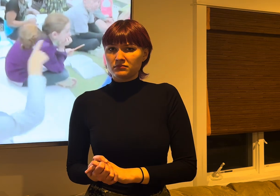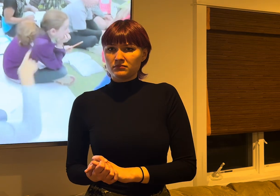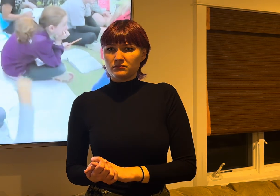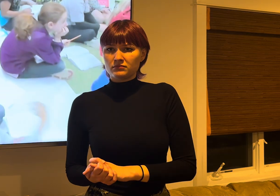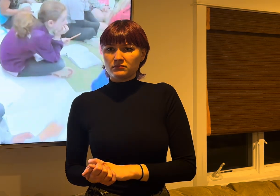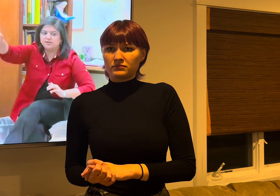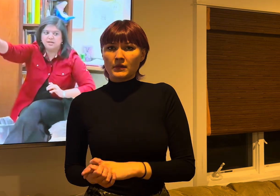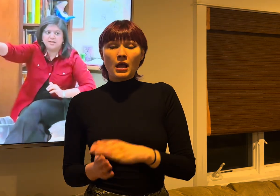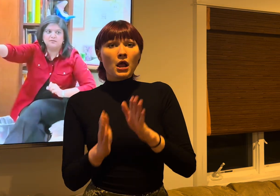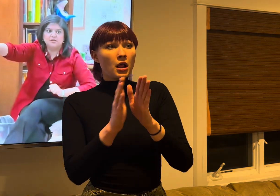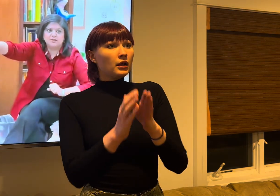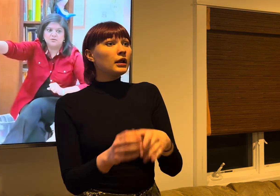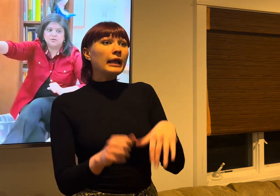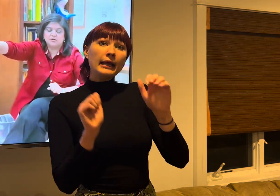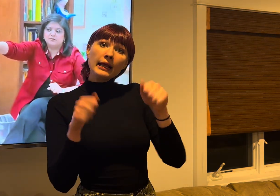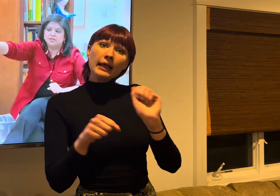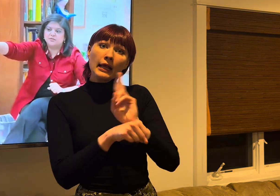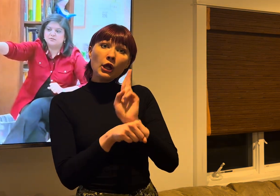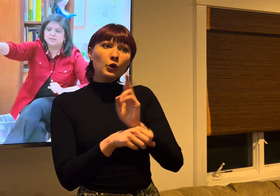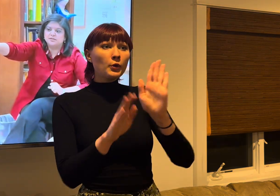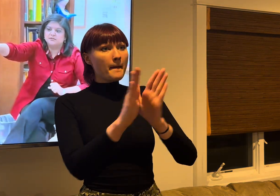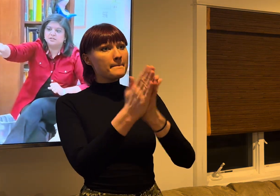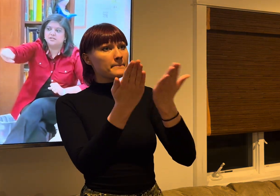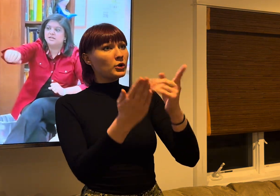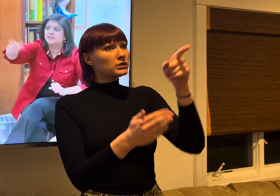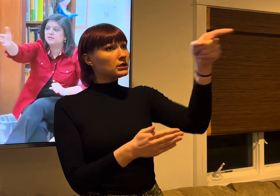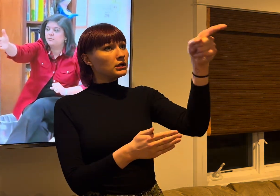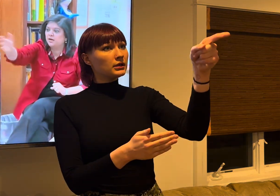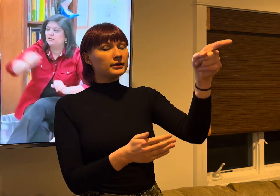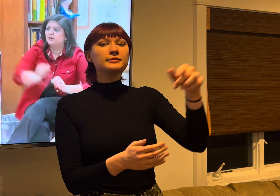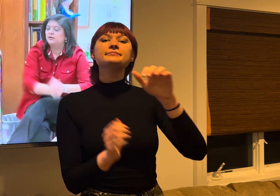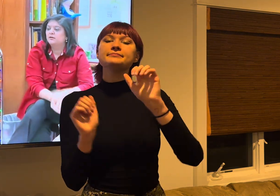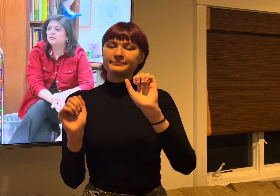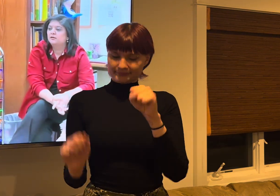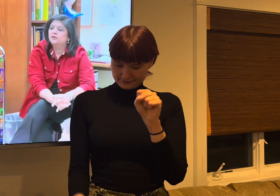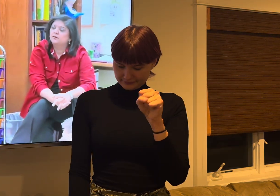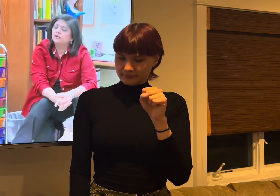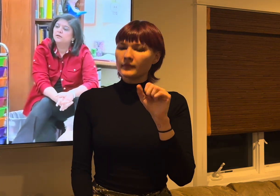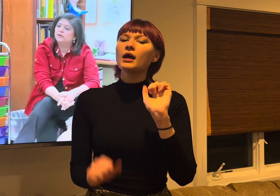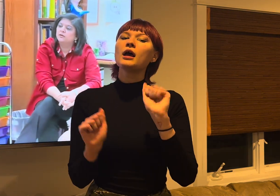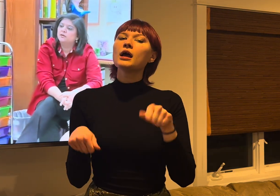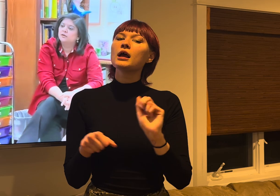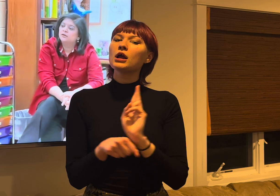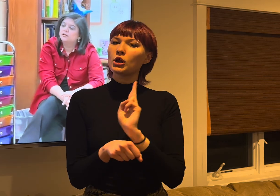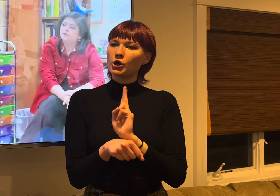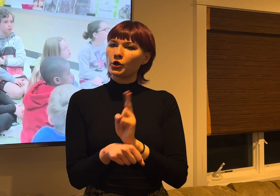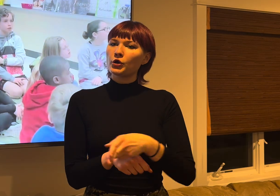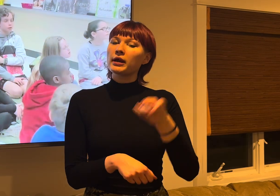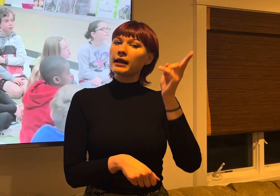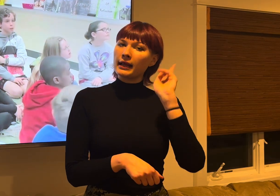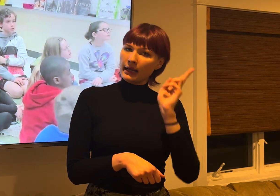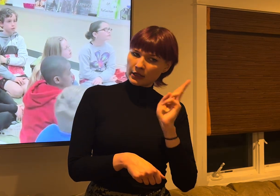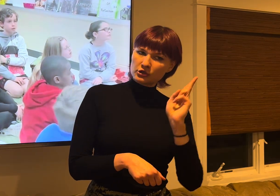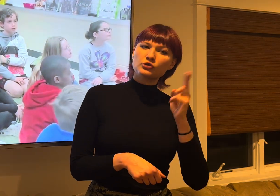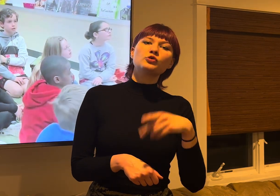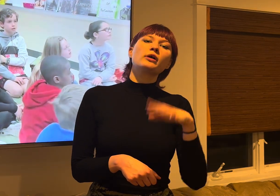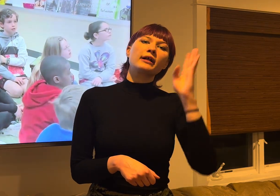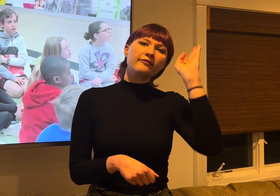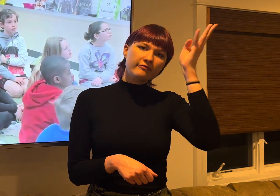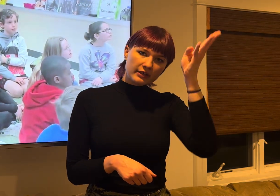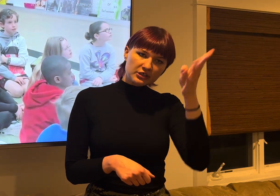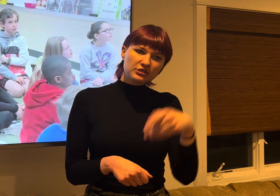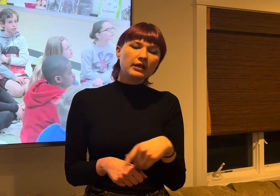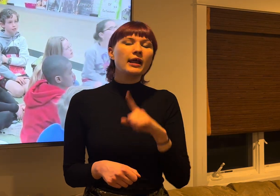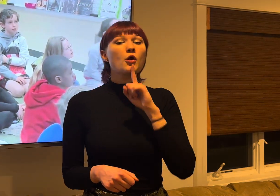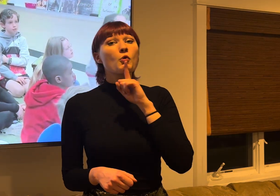up there. Okay, you can use any of the historical fiction, realistic fiction text up there. Maybe some of the primary sources that